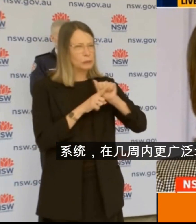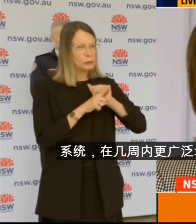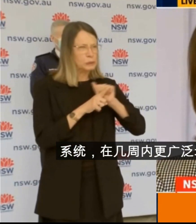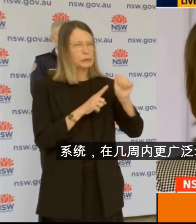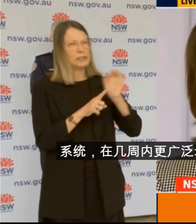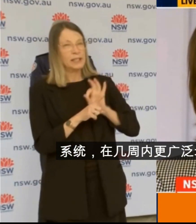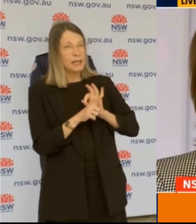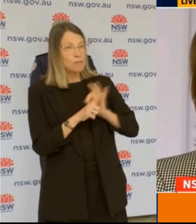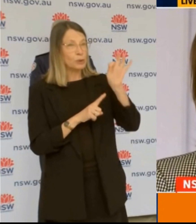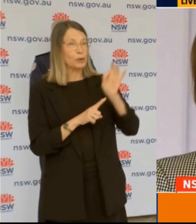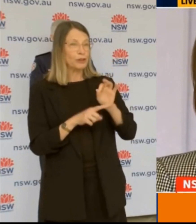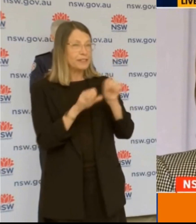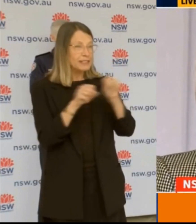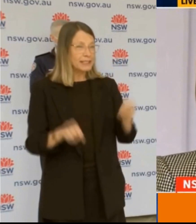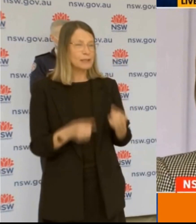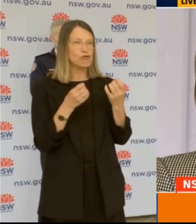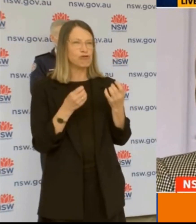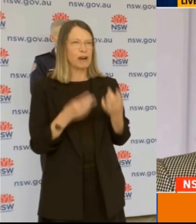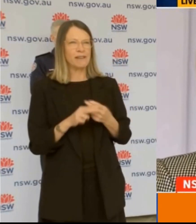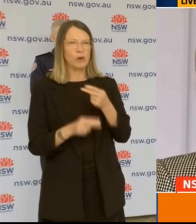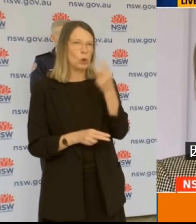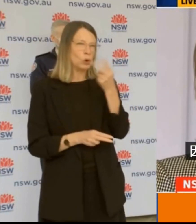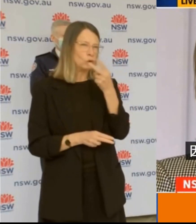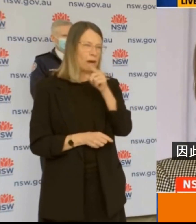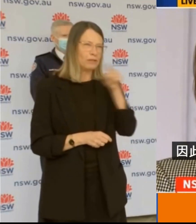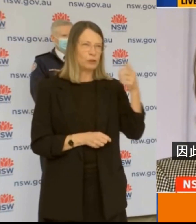more broadly in a few weeks' time. So we